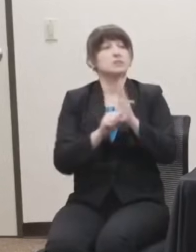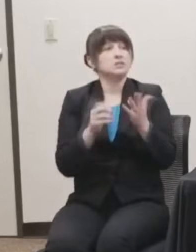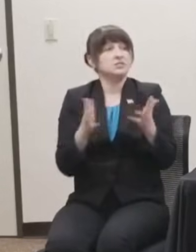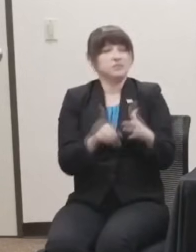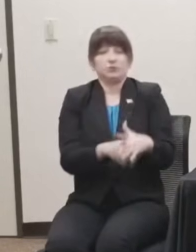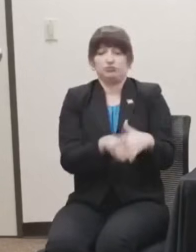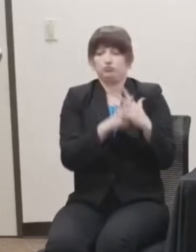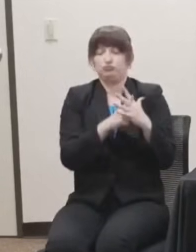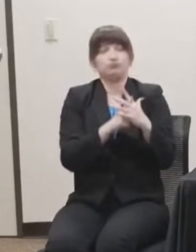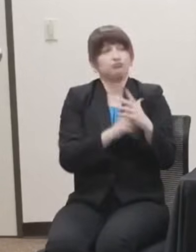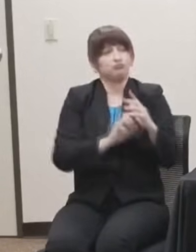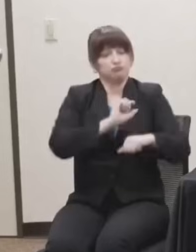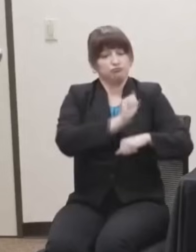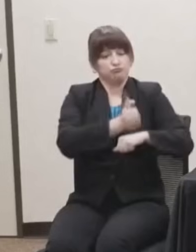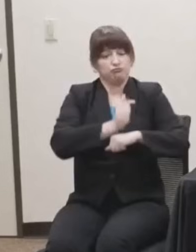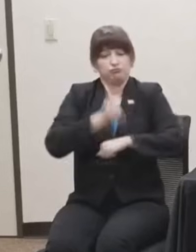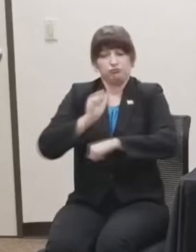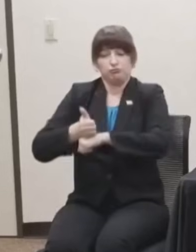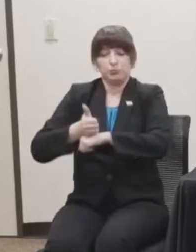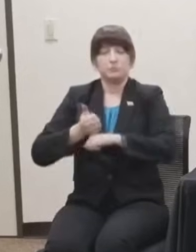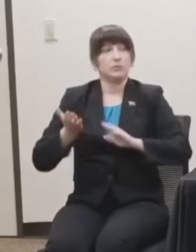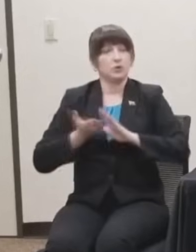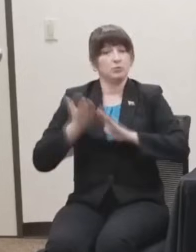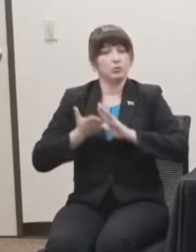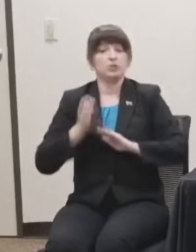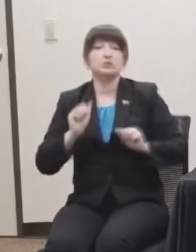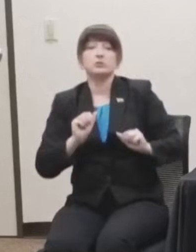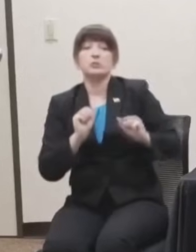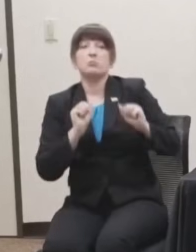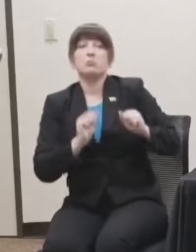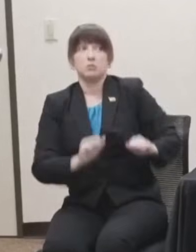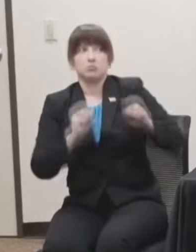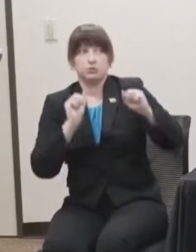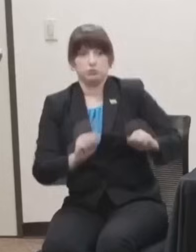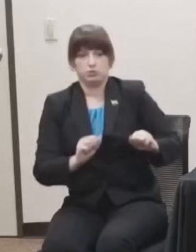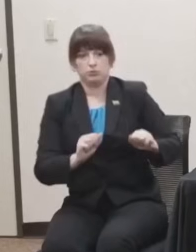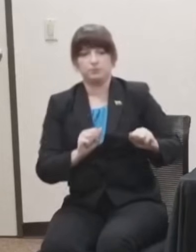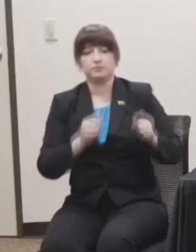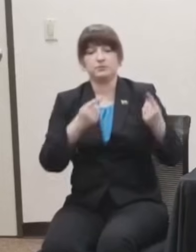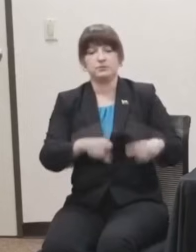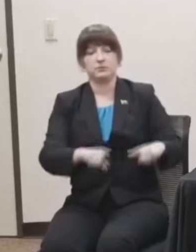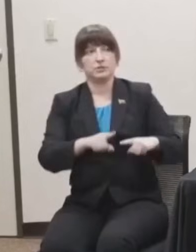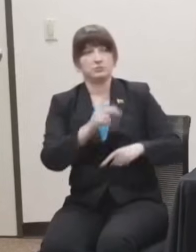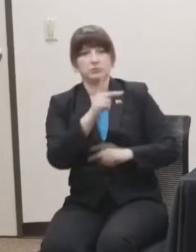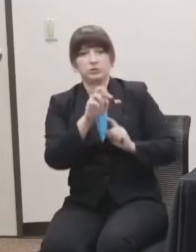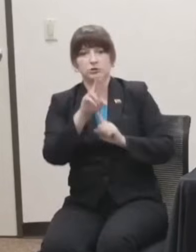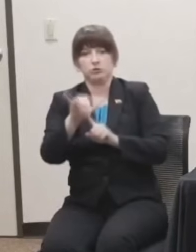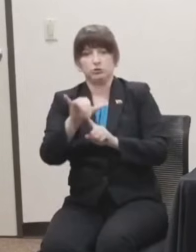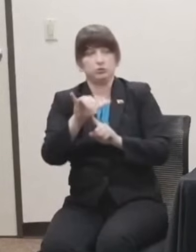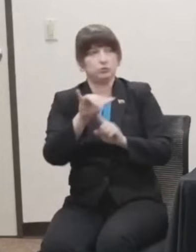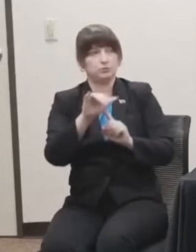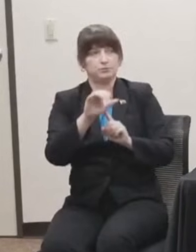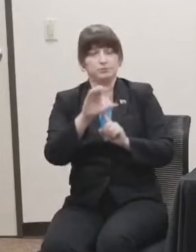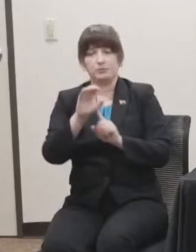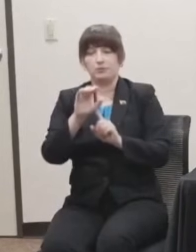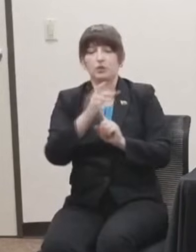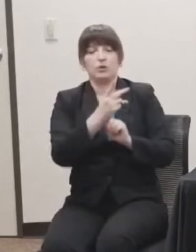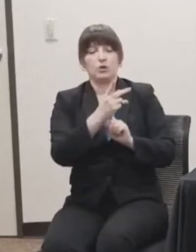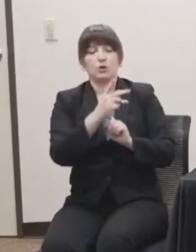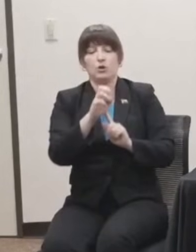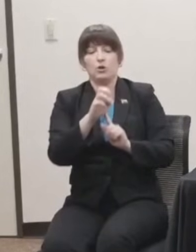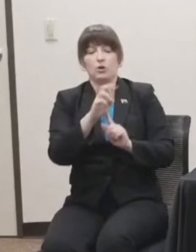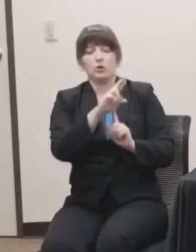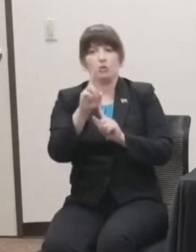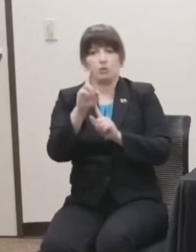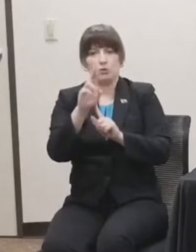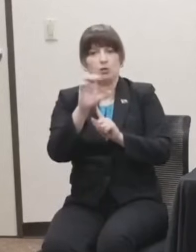operations in preparation for what could happen in Kerr County. It happened in the early morning hours of the 4th,